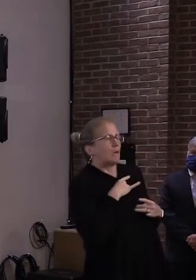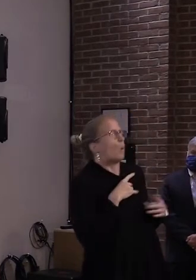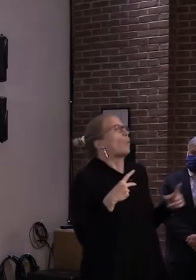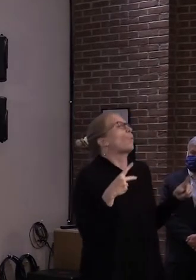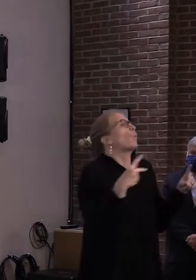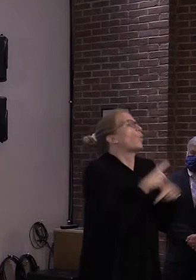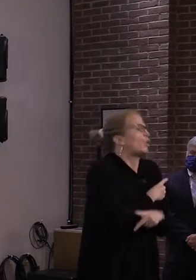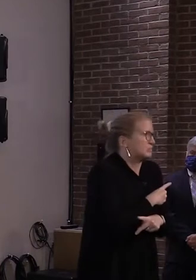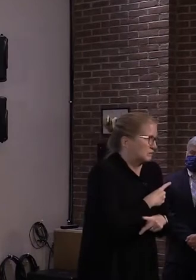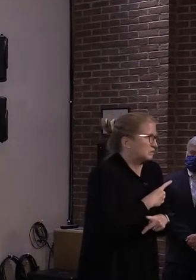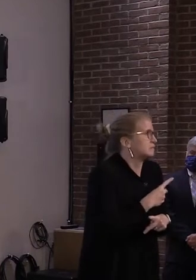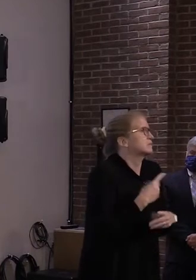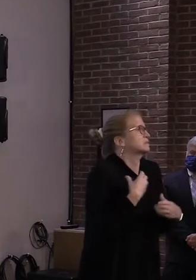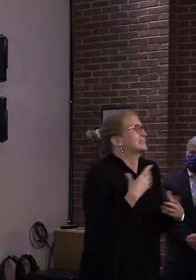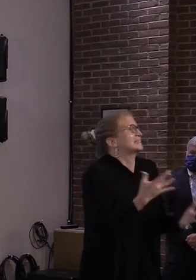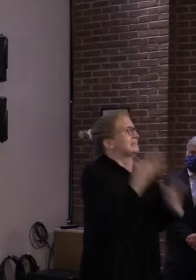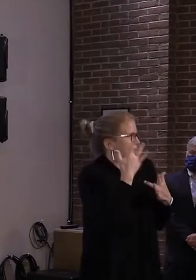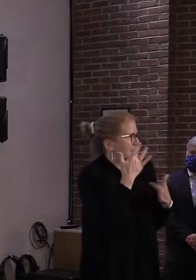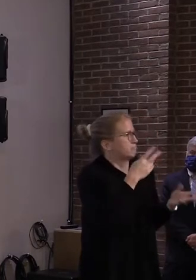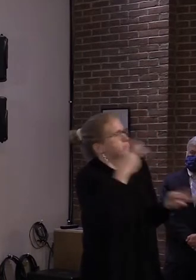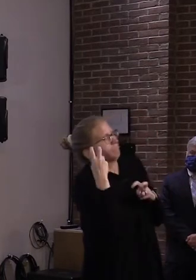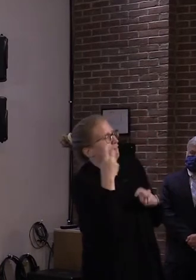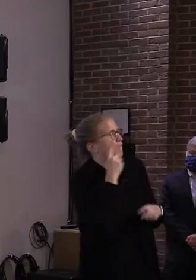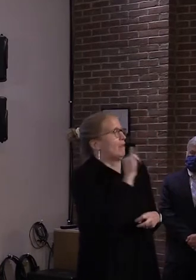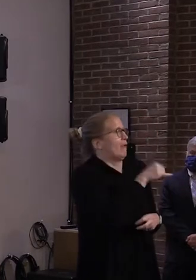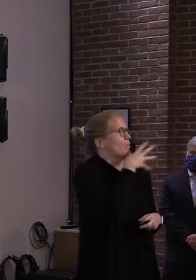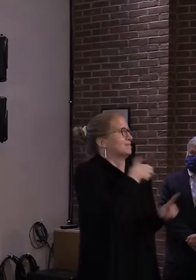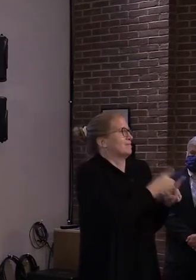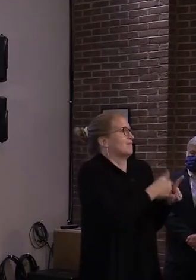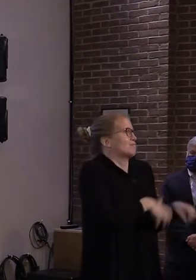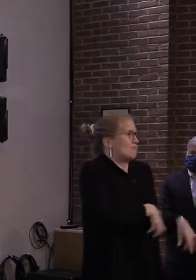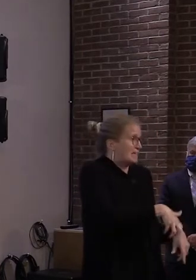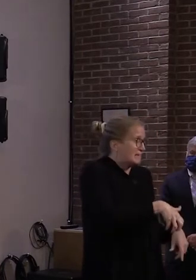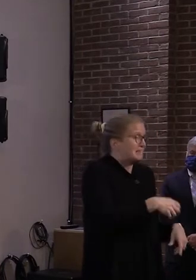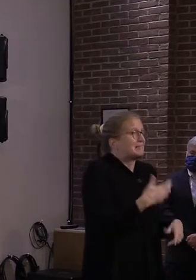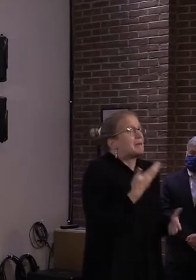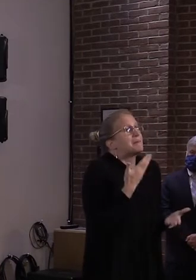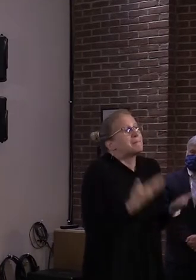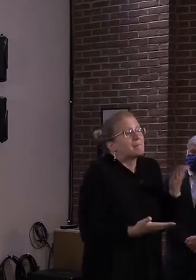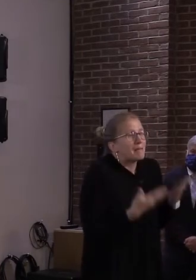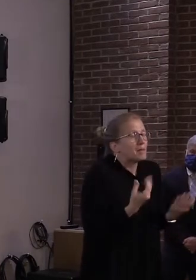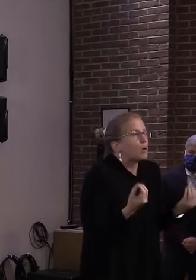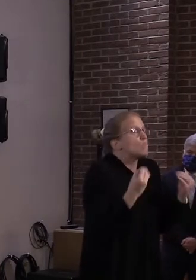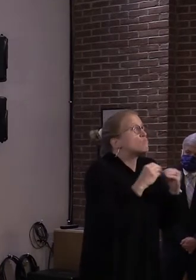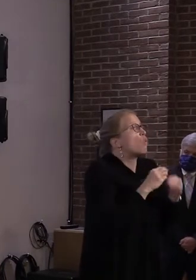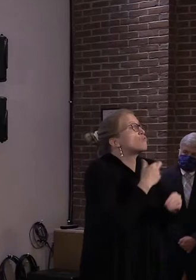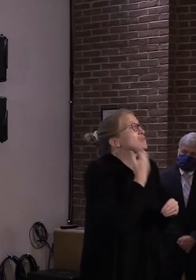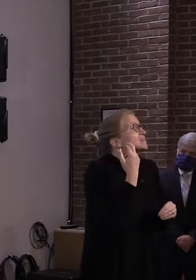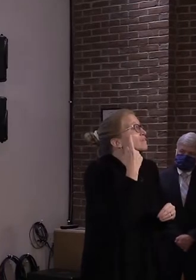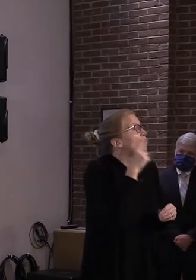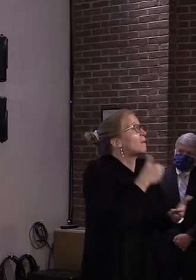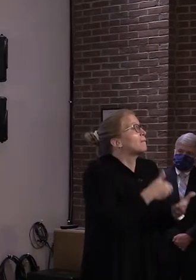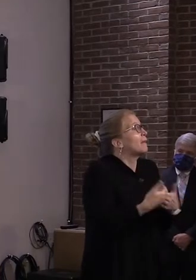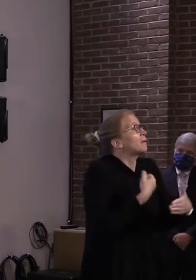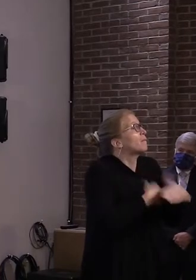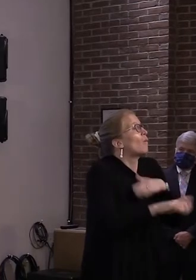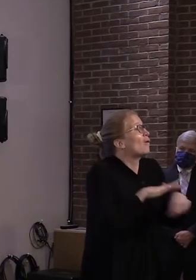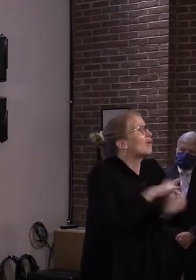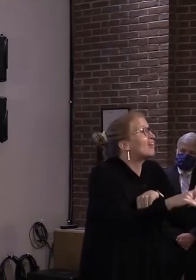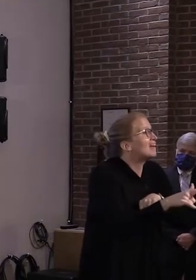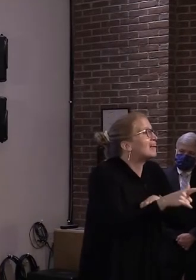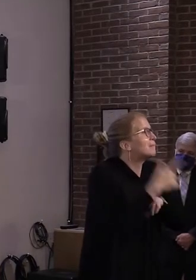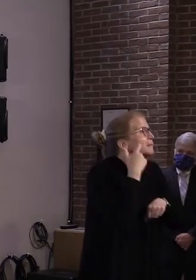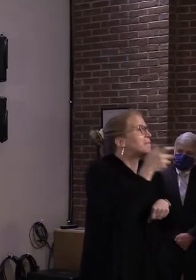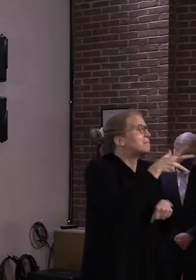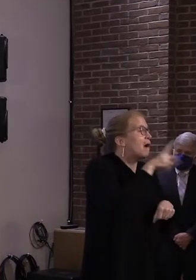in the woman who is pregnant, perhaps more risk of a complication like a premature birth in